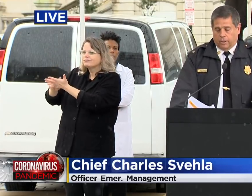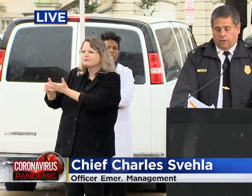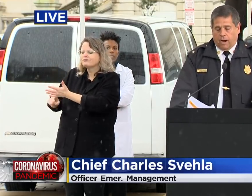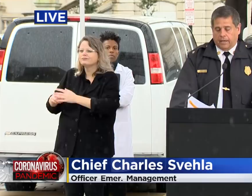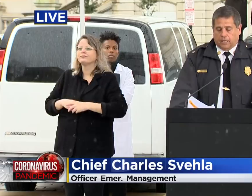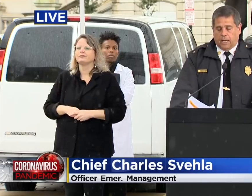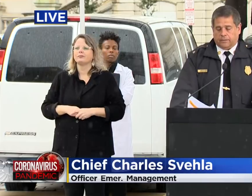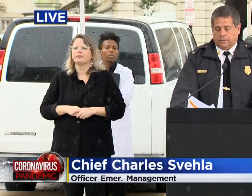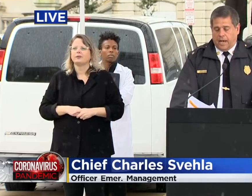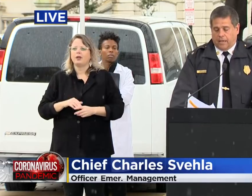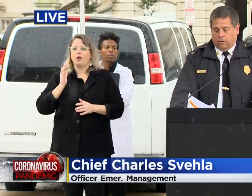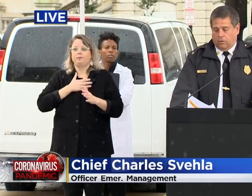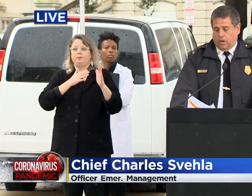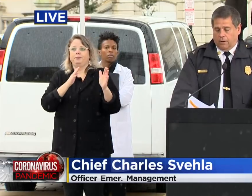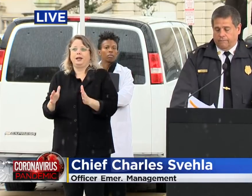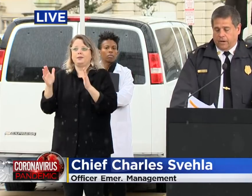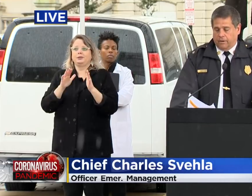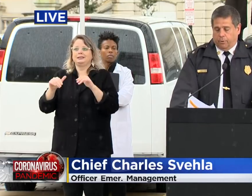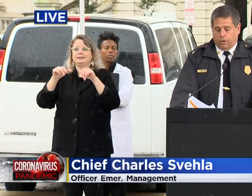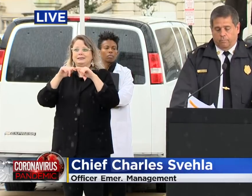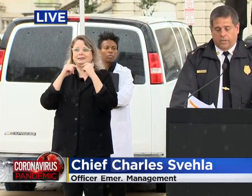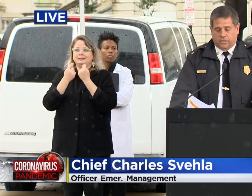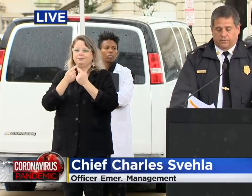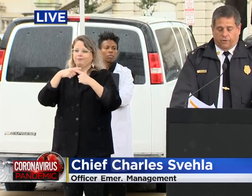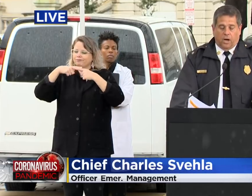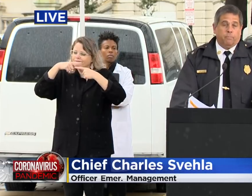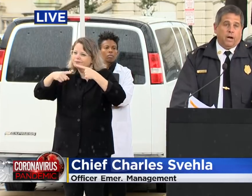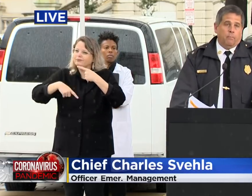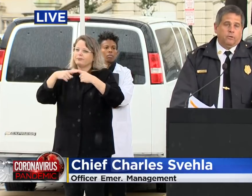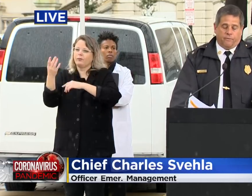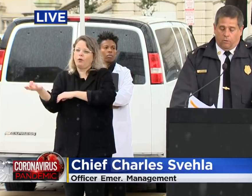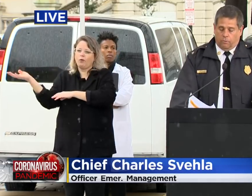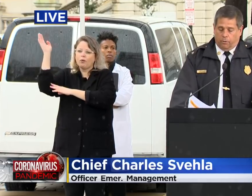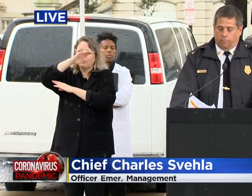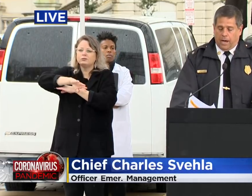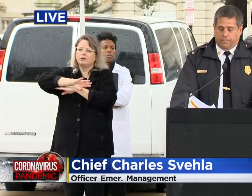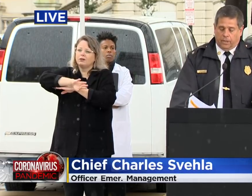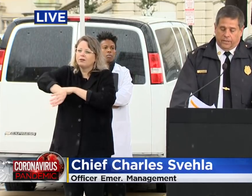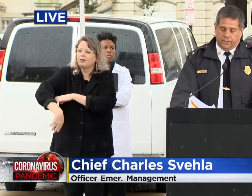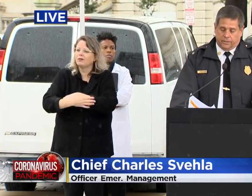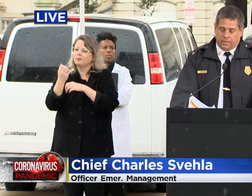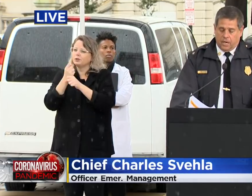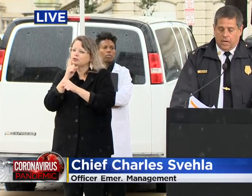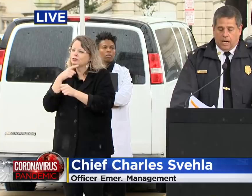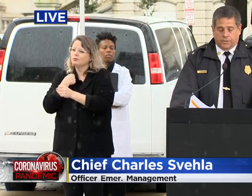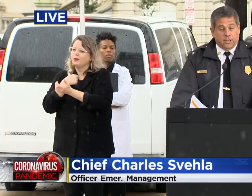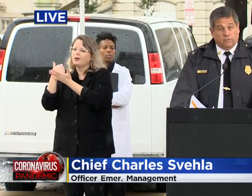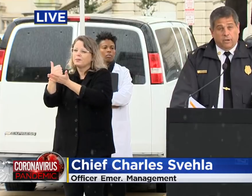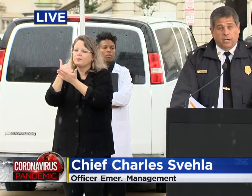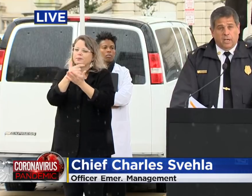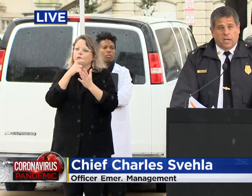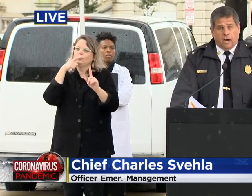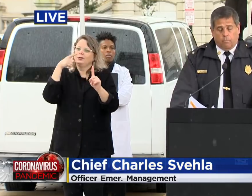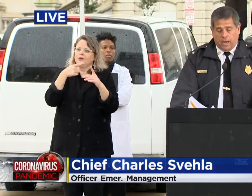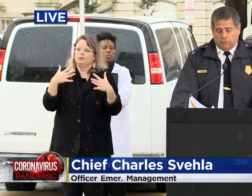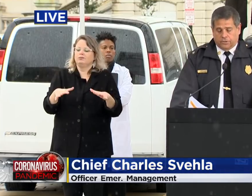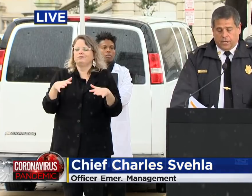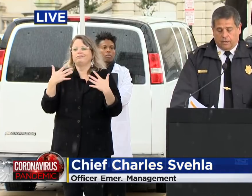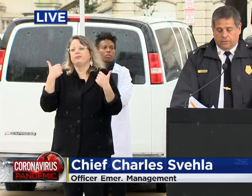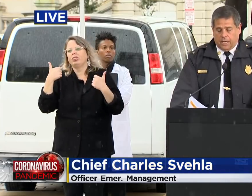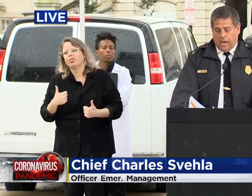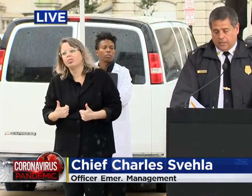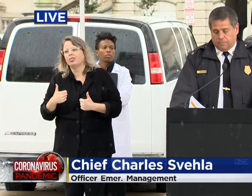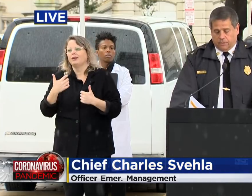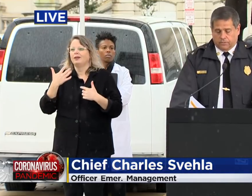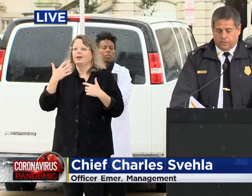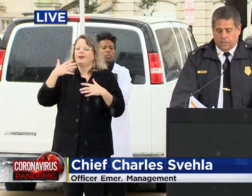been working around the clock to tackle very important missions for helping our most vulnerable populations, our children, and our medical